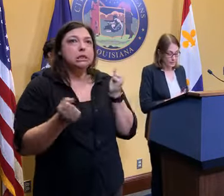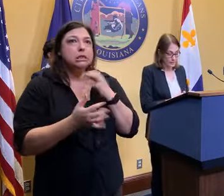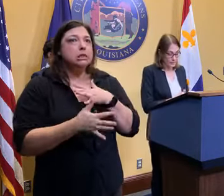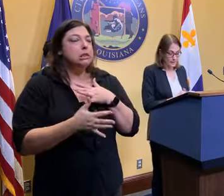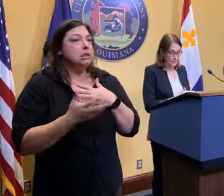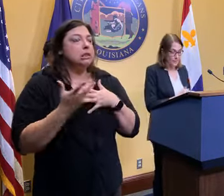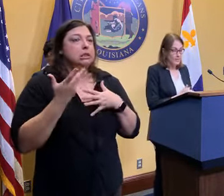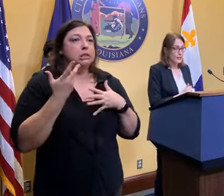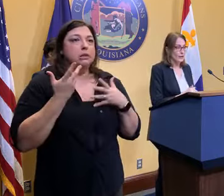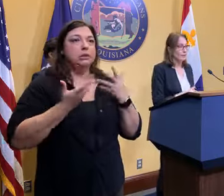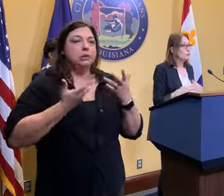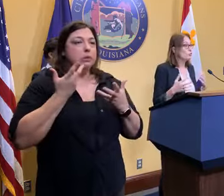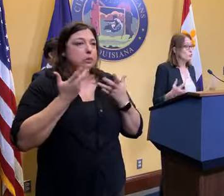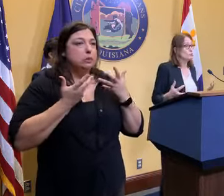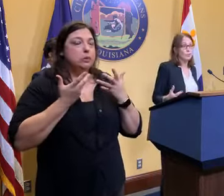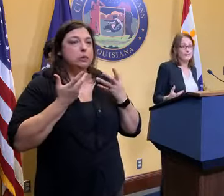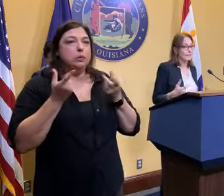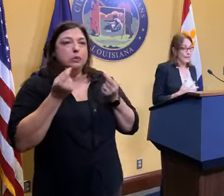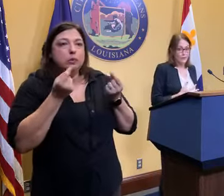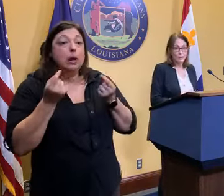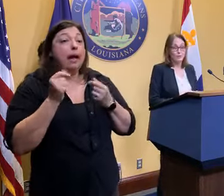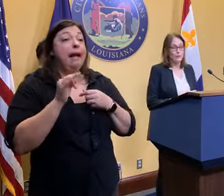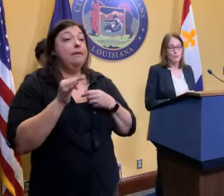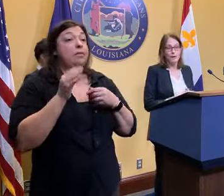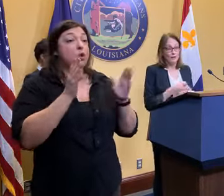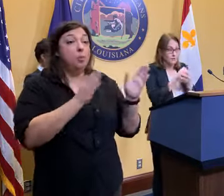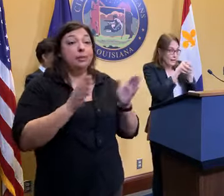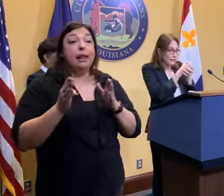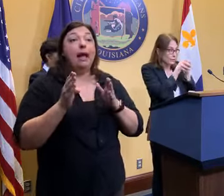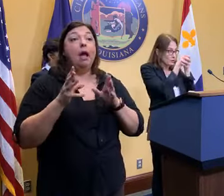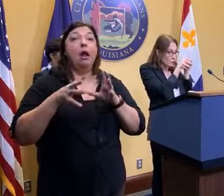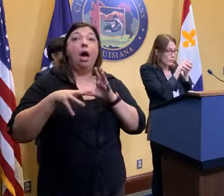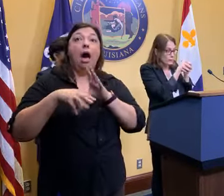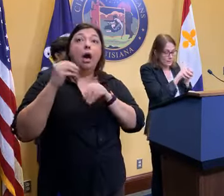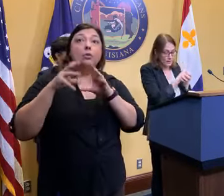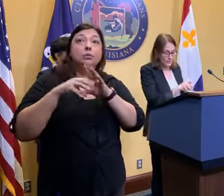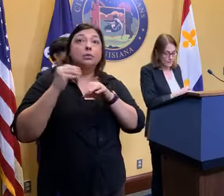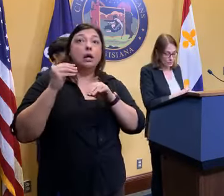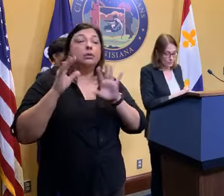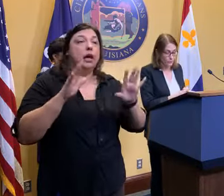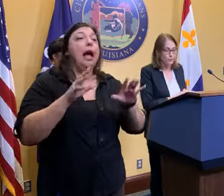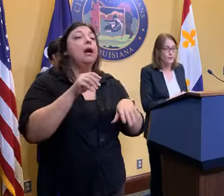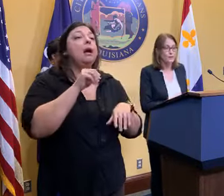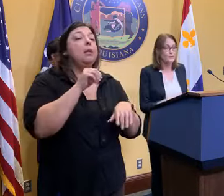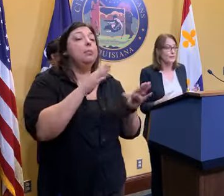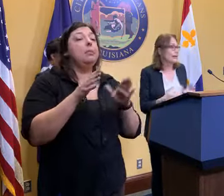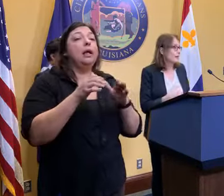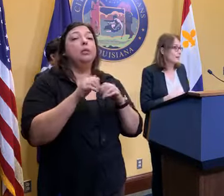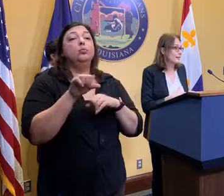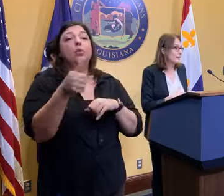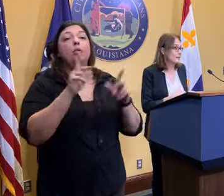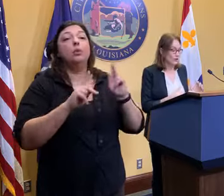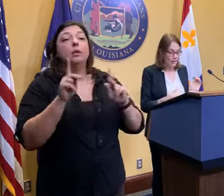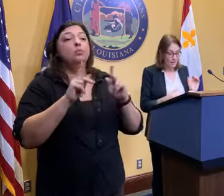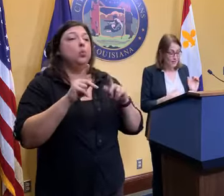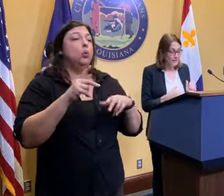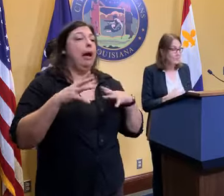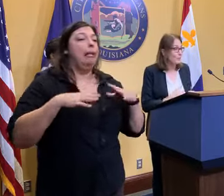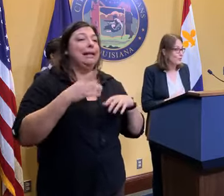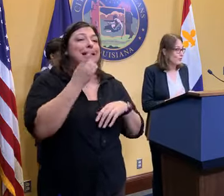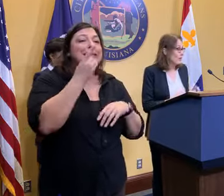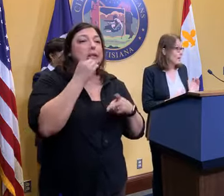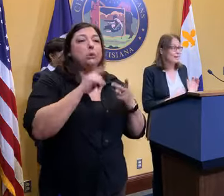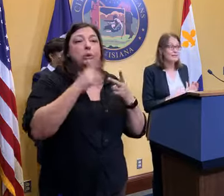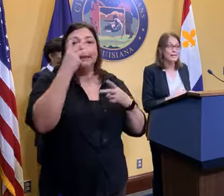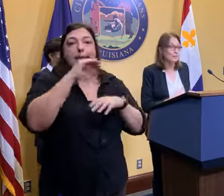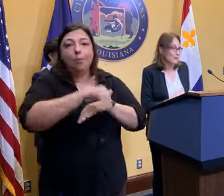a tricky time. If you do plan to gather with people outside of your immediate household, whether it's a holiday dinner, a